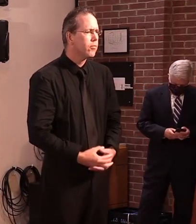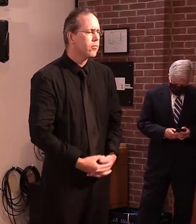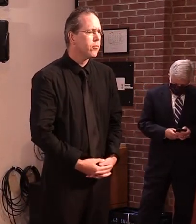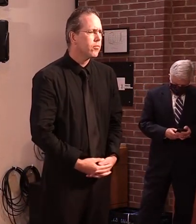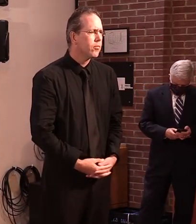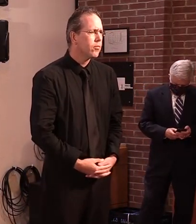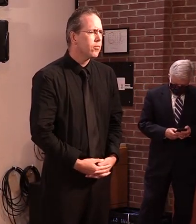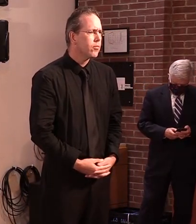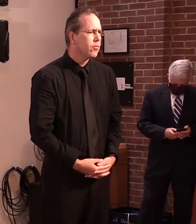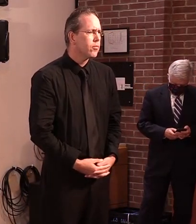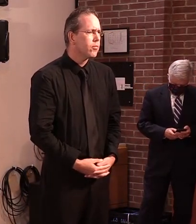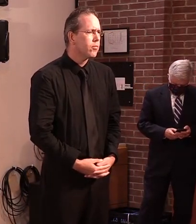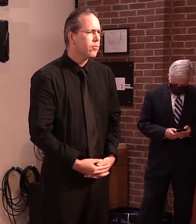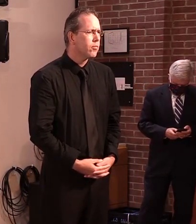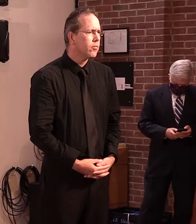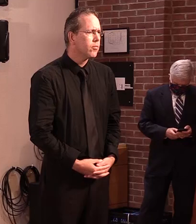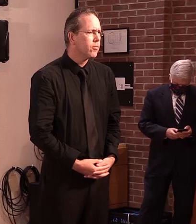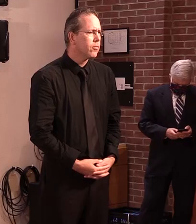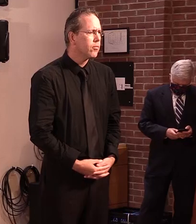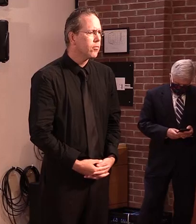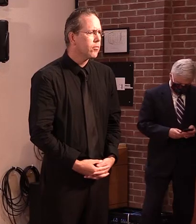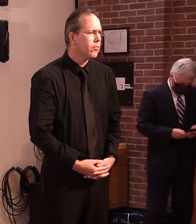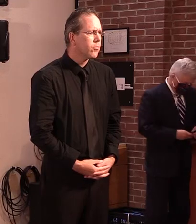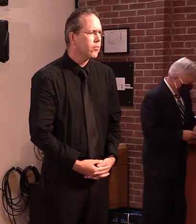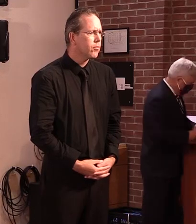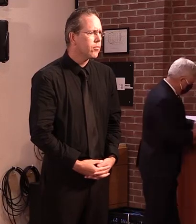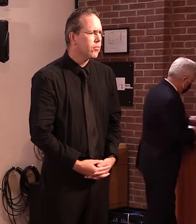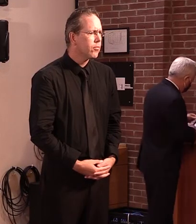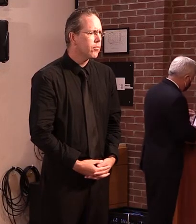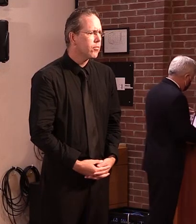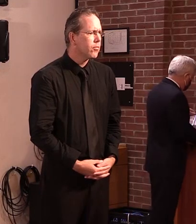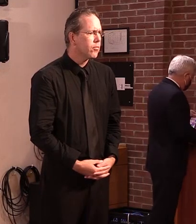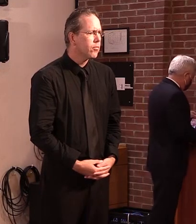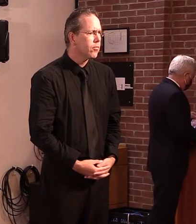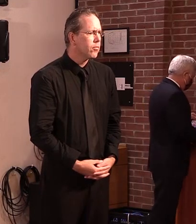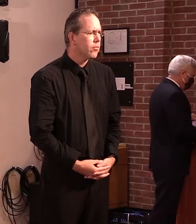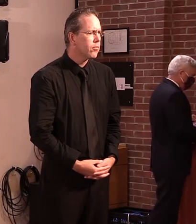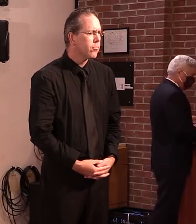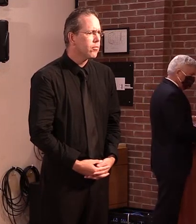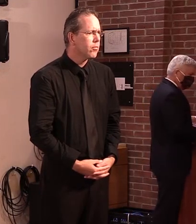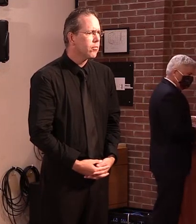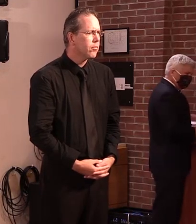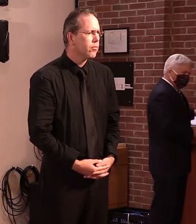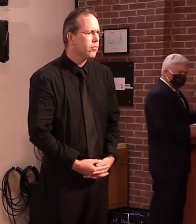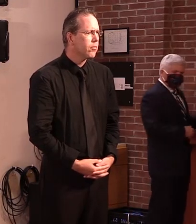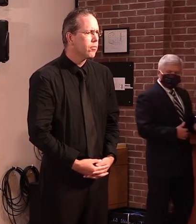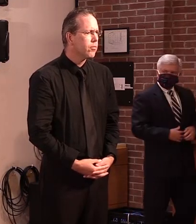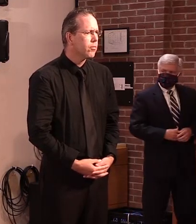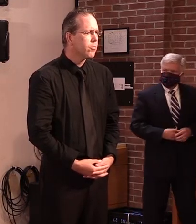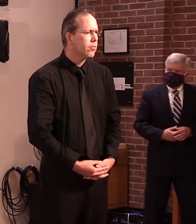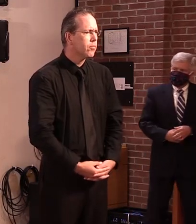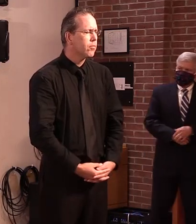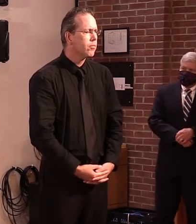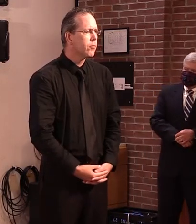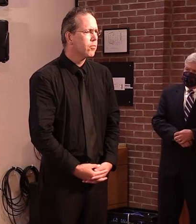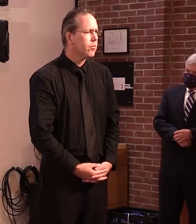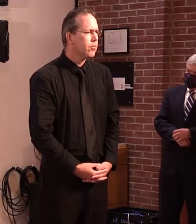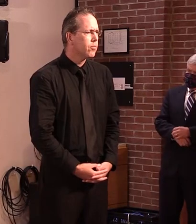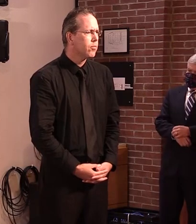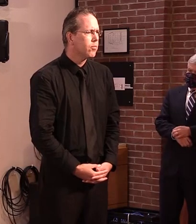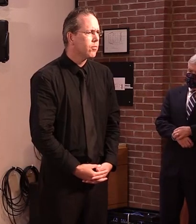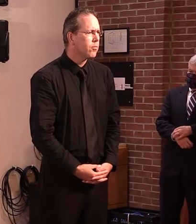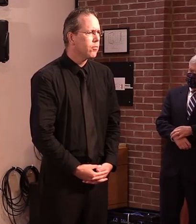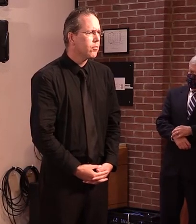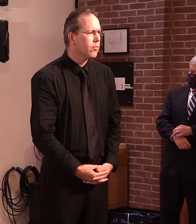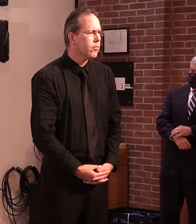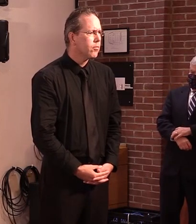group of cases in Orleans County might or might not be related. You said you were going to be